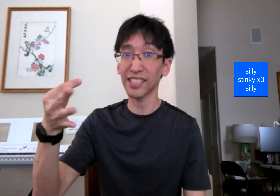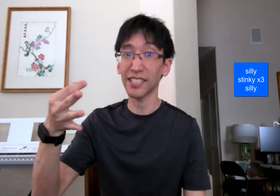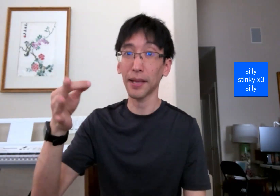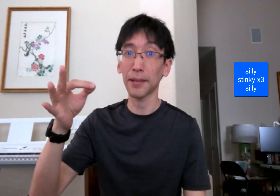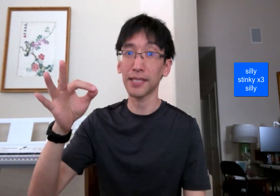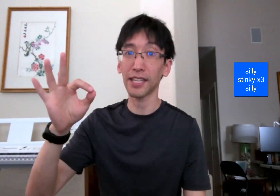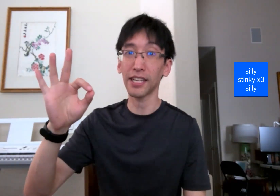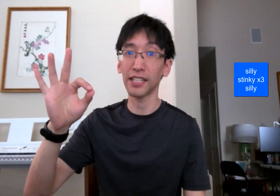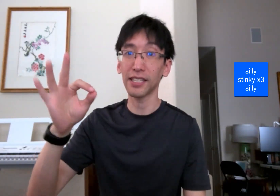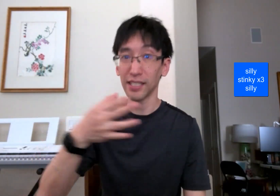Let's see the hand.